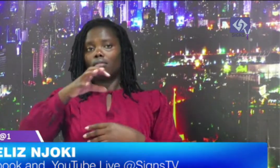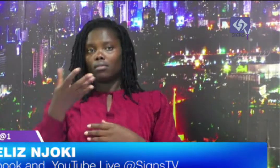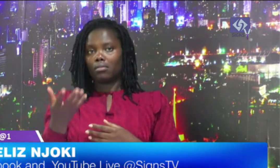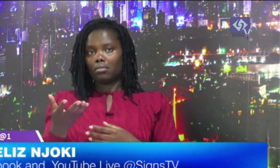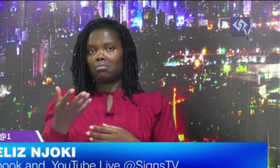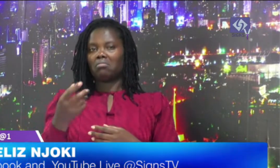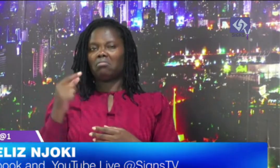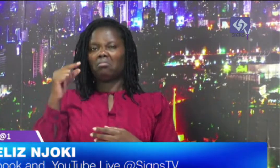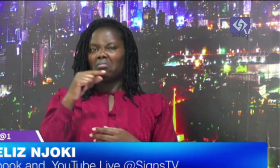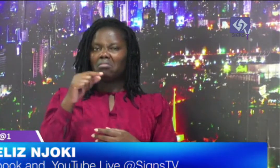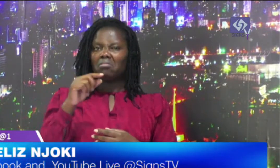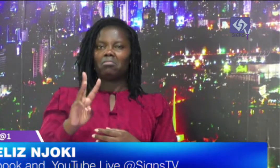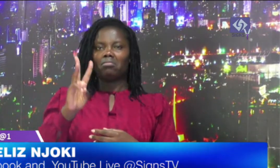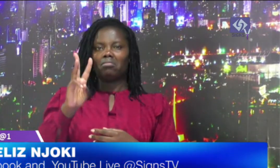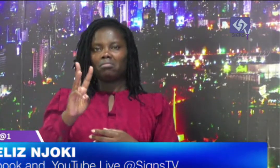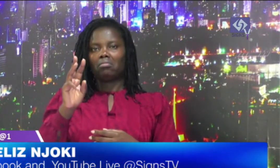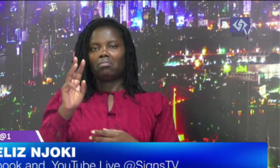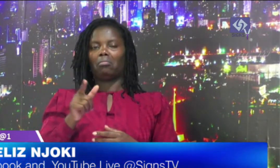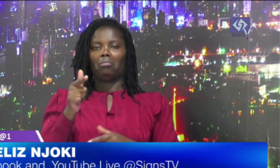River,